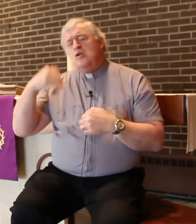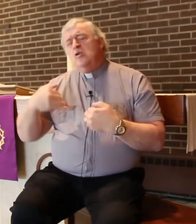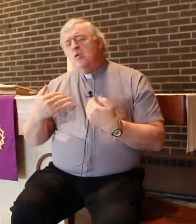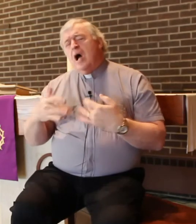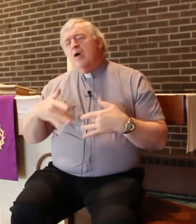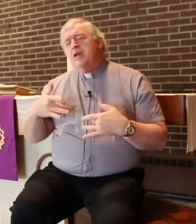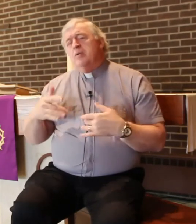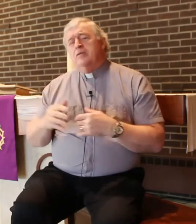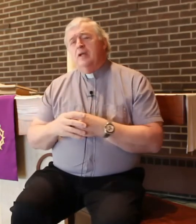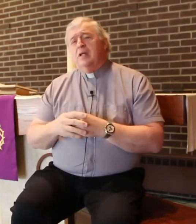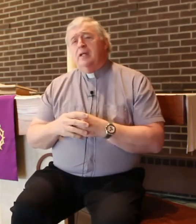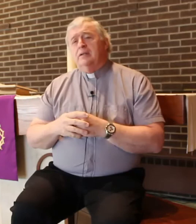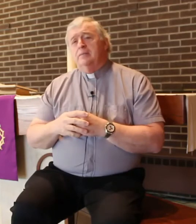knew how they were feeling.